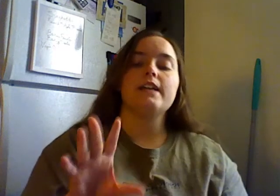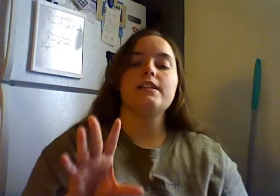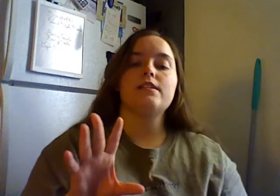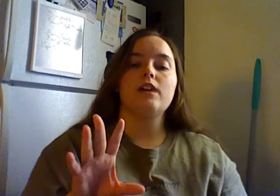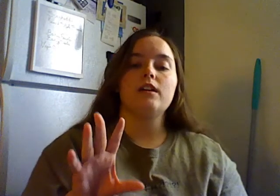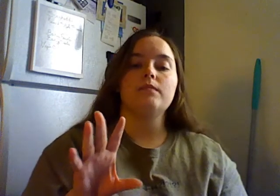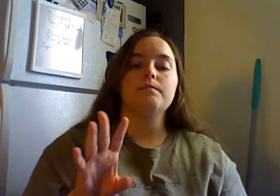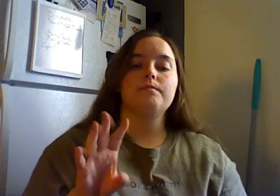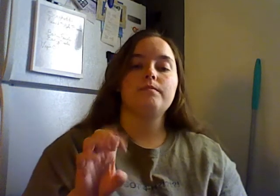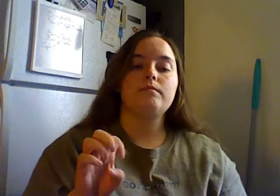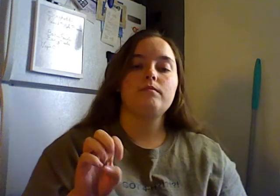case.